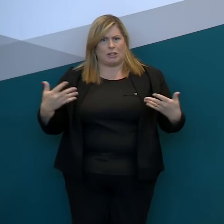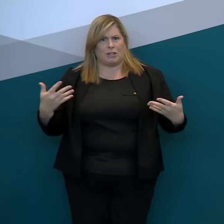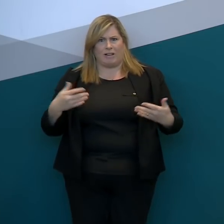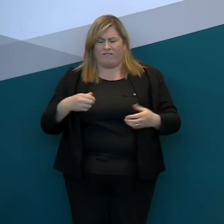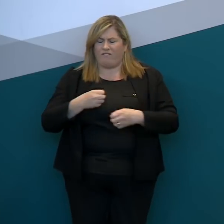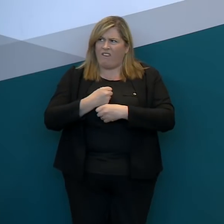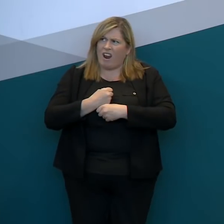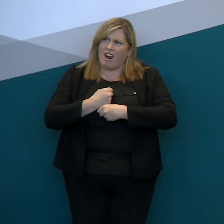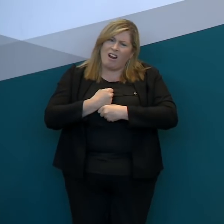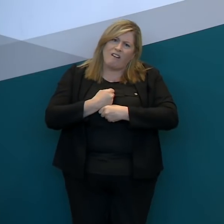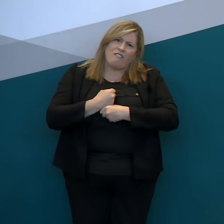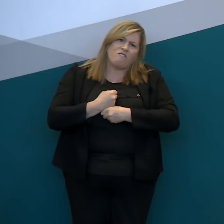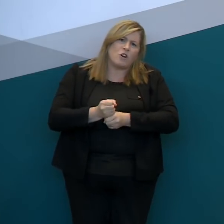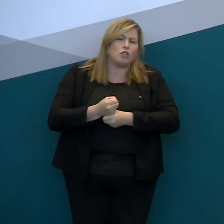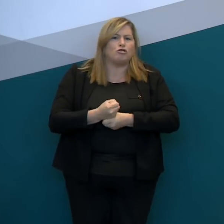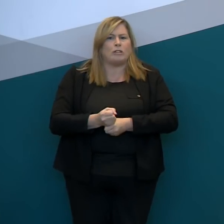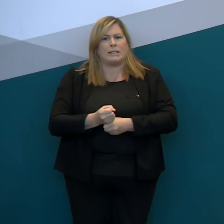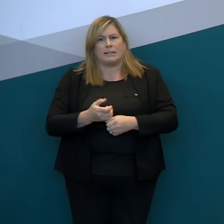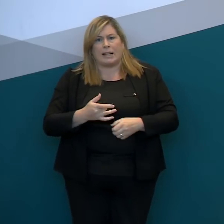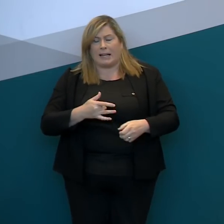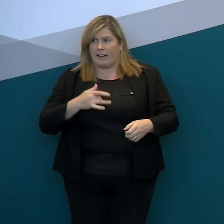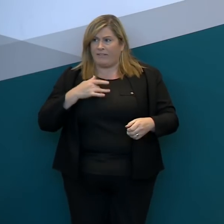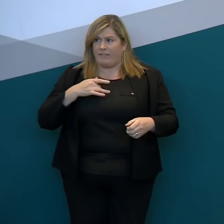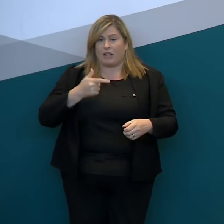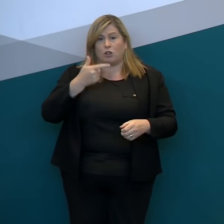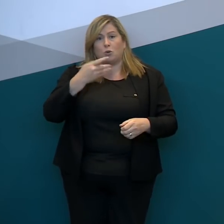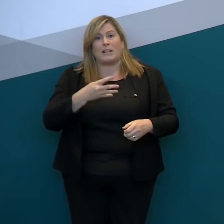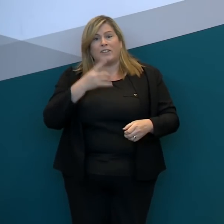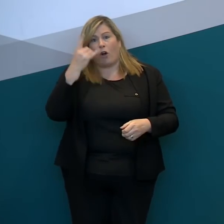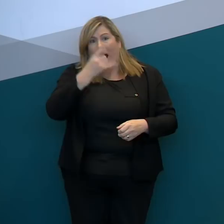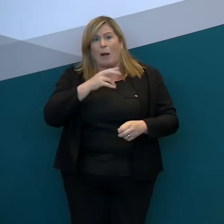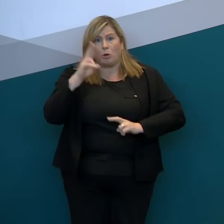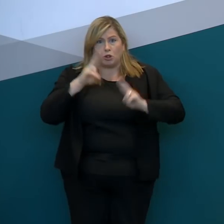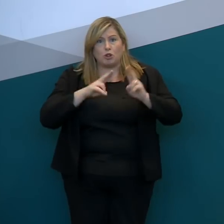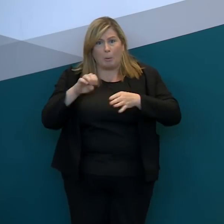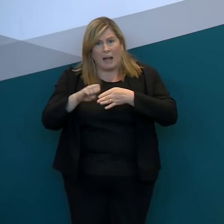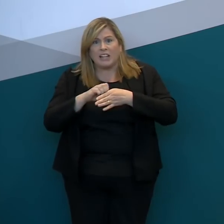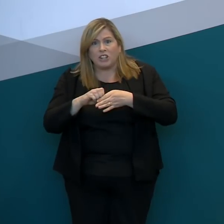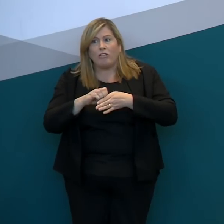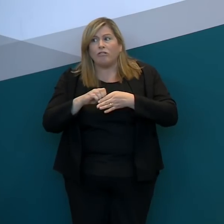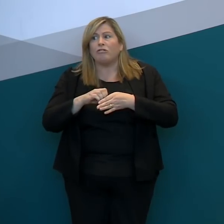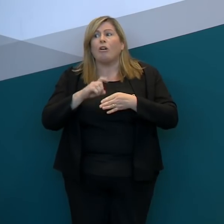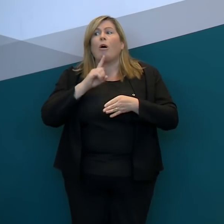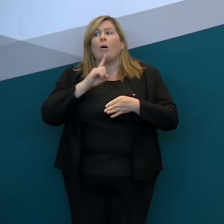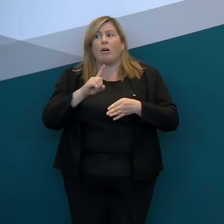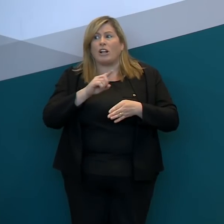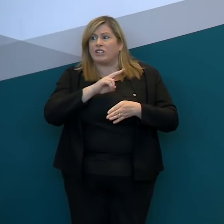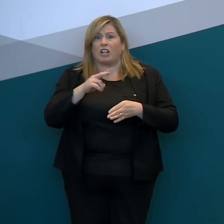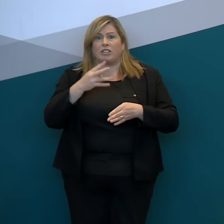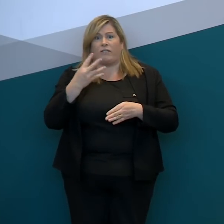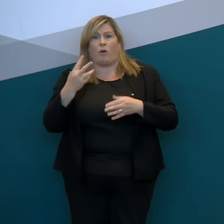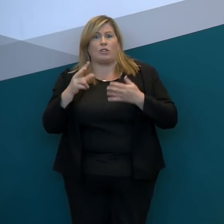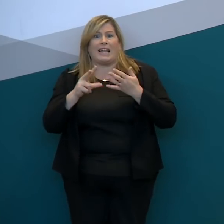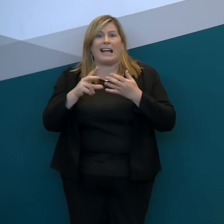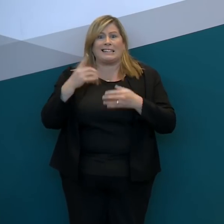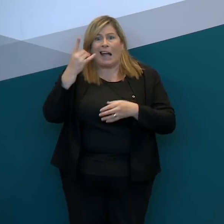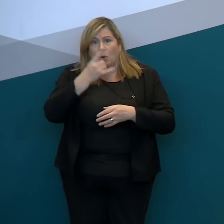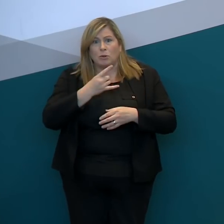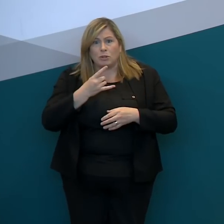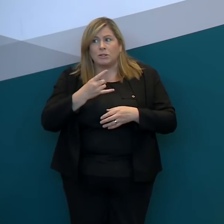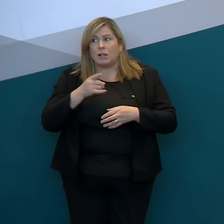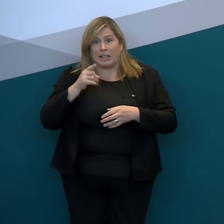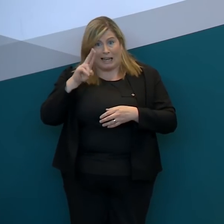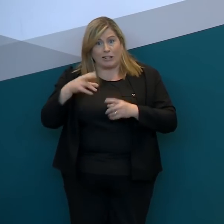And they believe that 24 hours would be the ideal time. But is this, not 48 hours, would this be